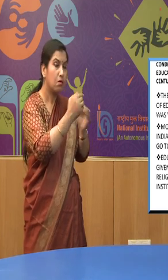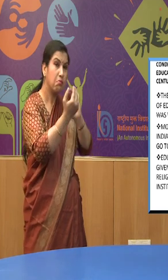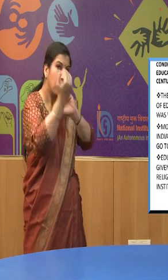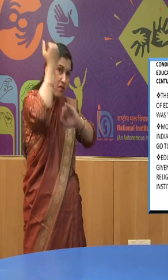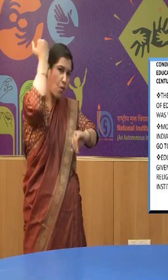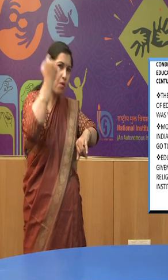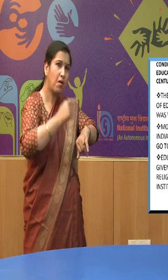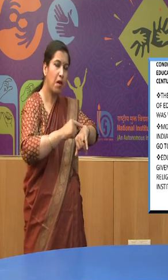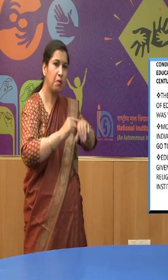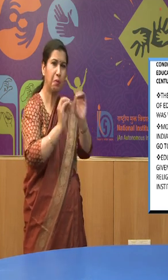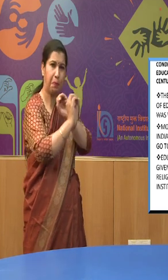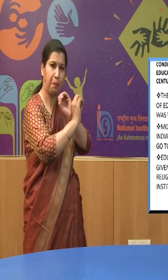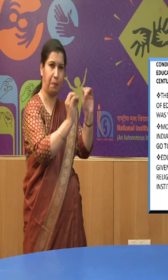those days.